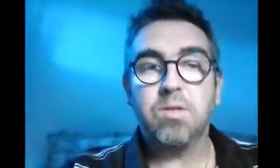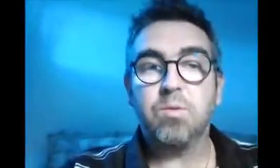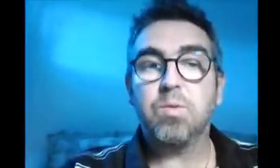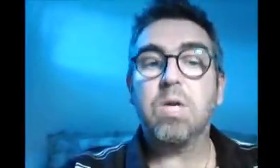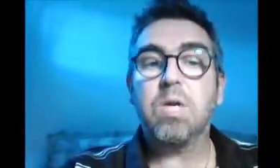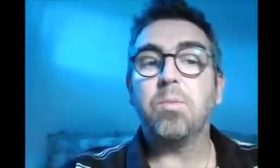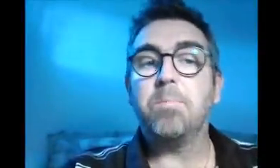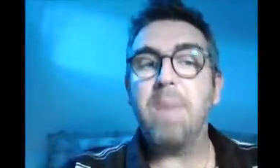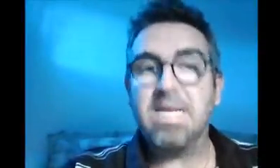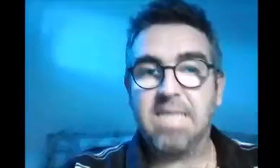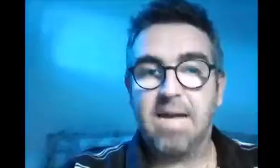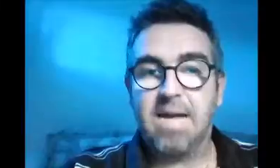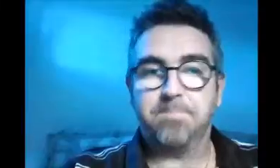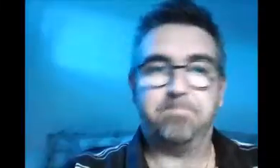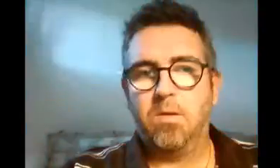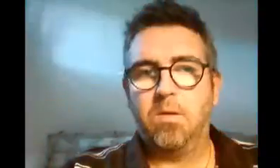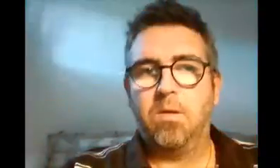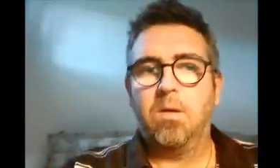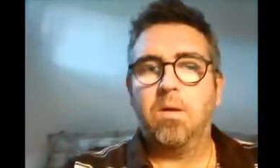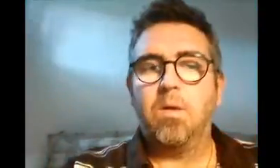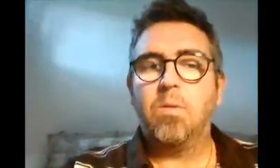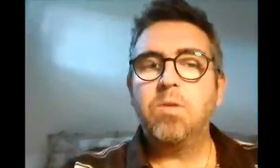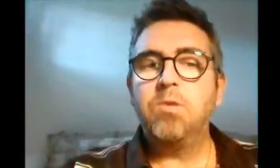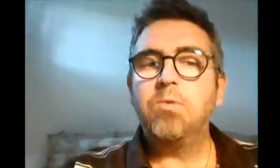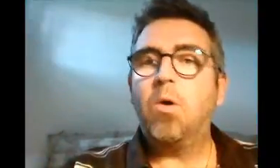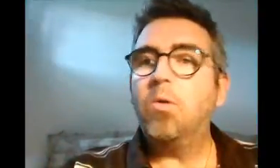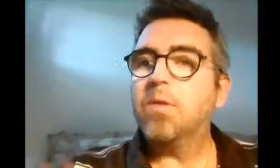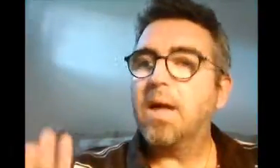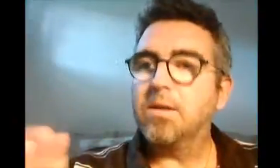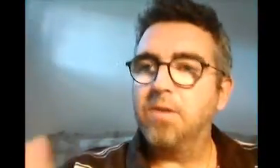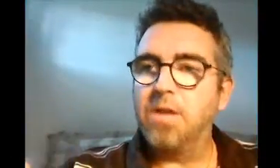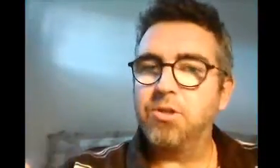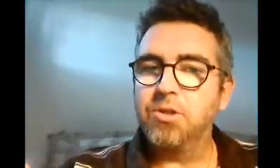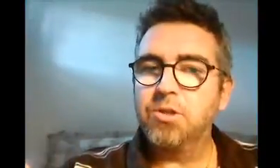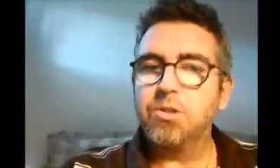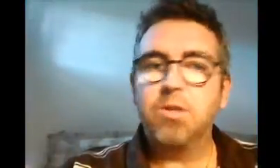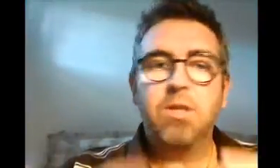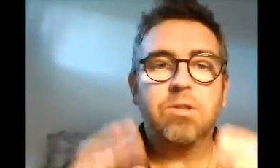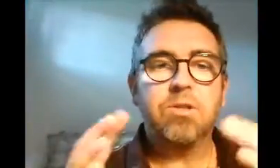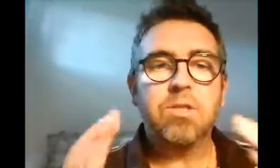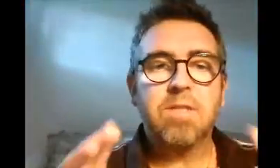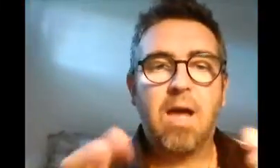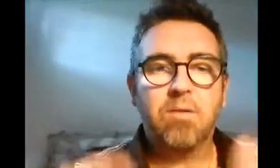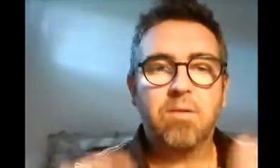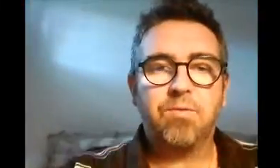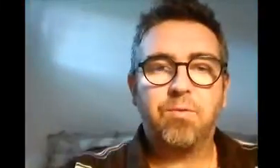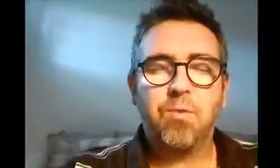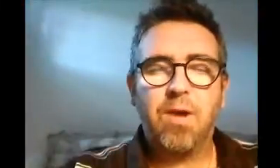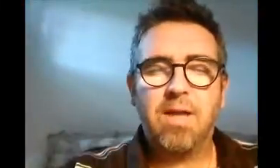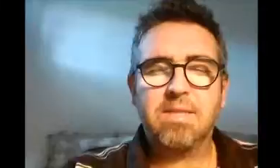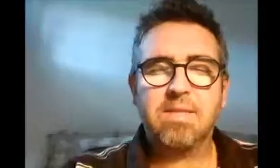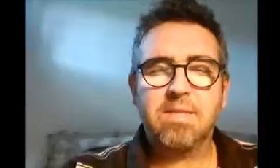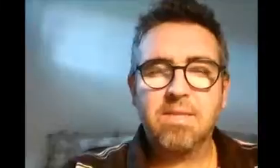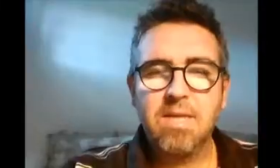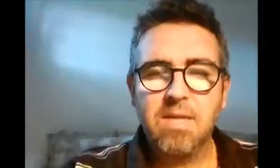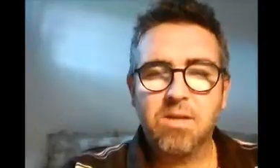which we call baseline. When you do all the calculations, it turns out that for a